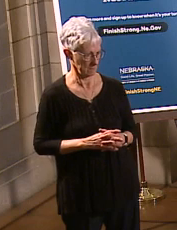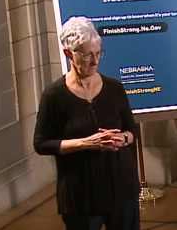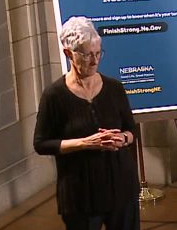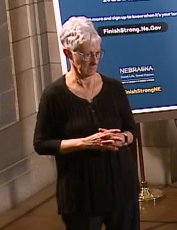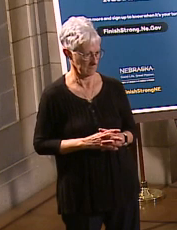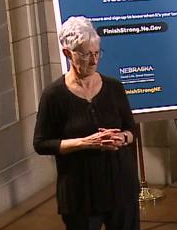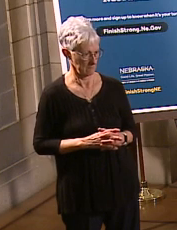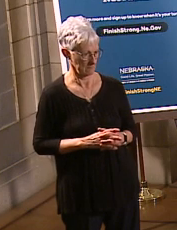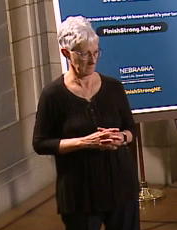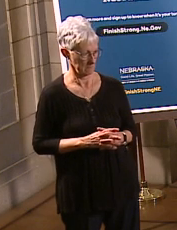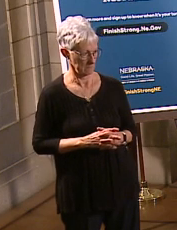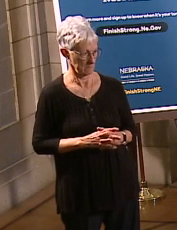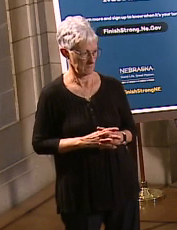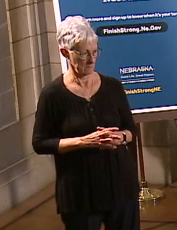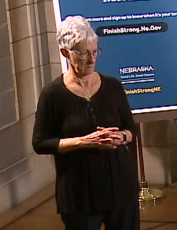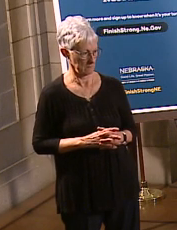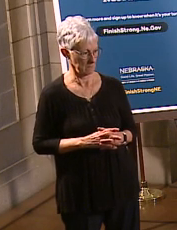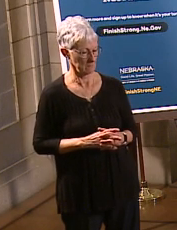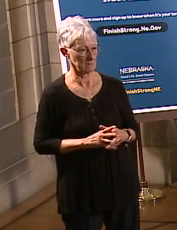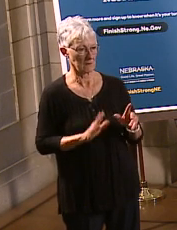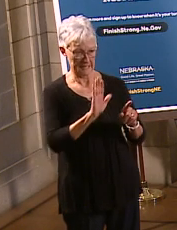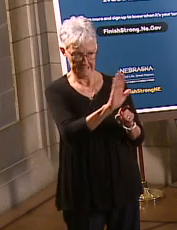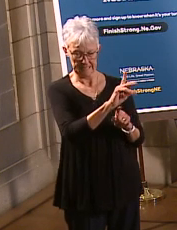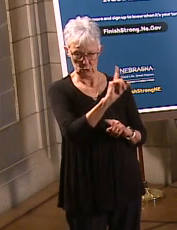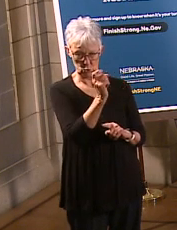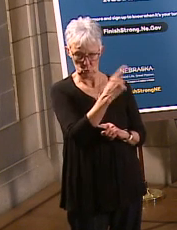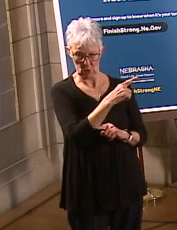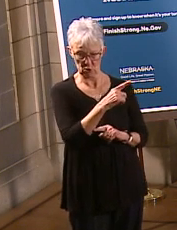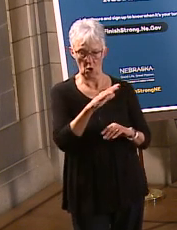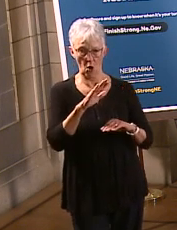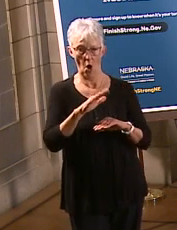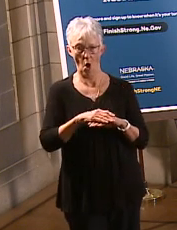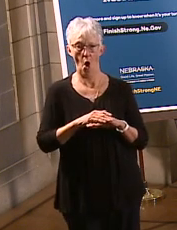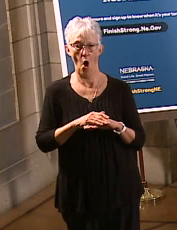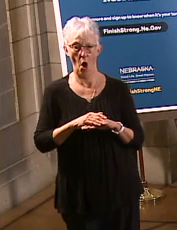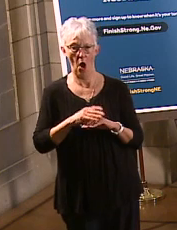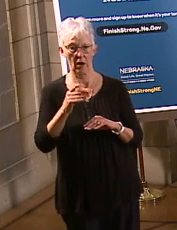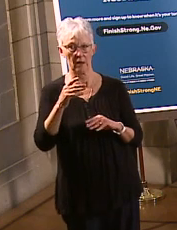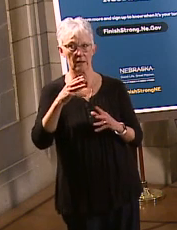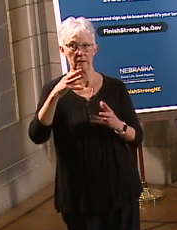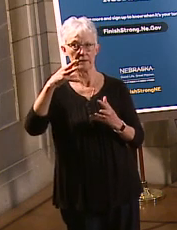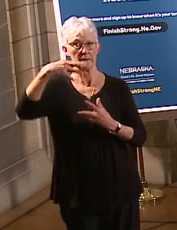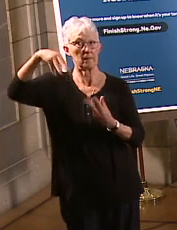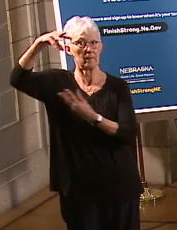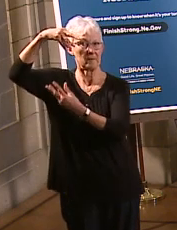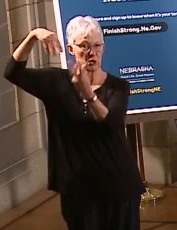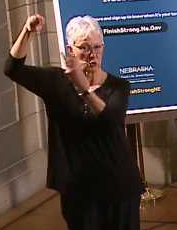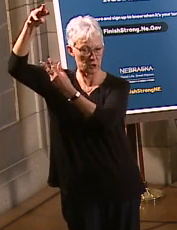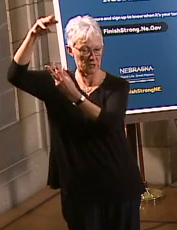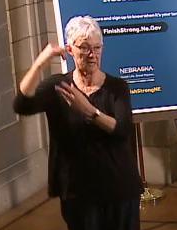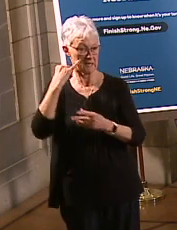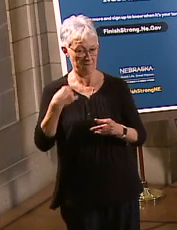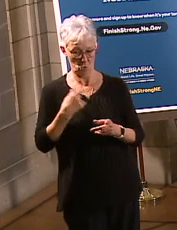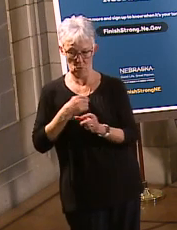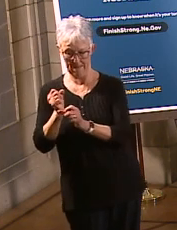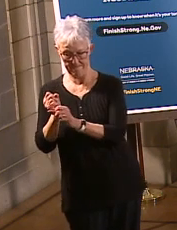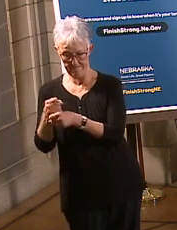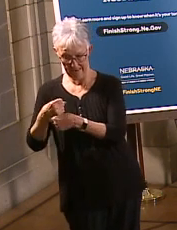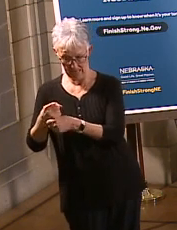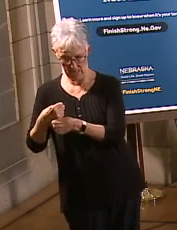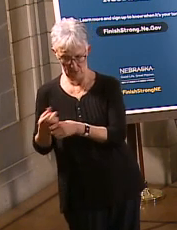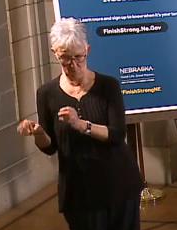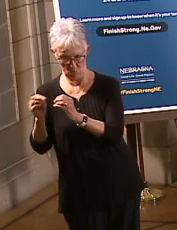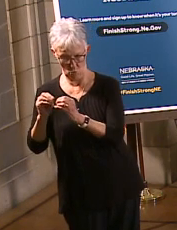might balance out? Right, right. The question is on the emissions on ethanol, and if we're producing more ethanol, don't we have more